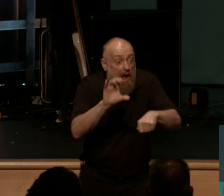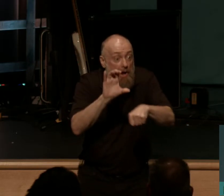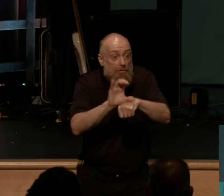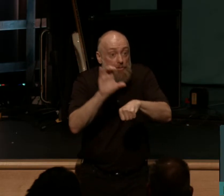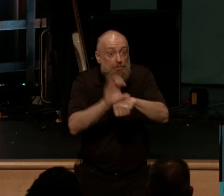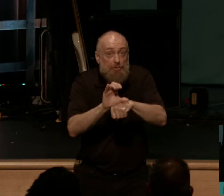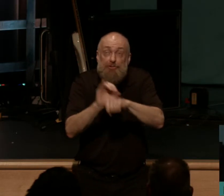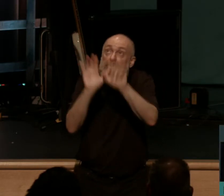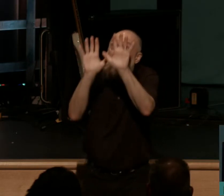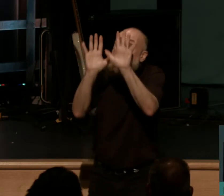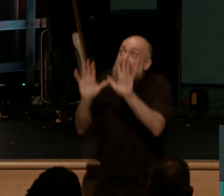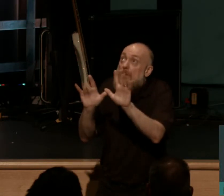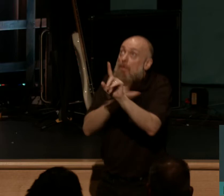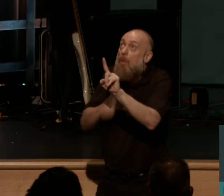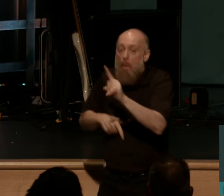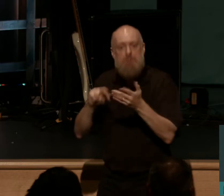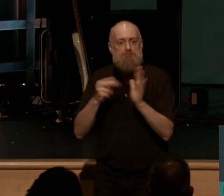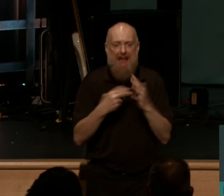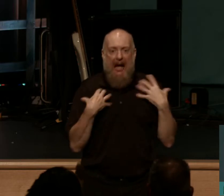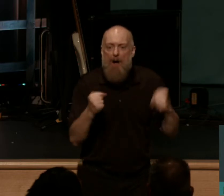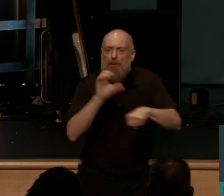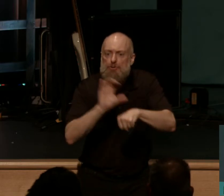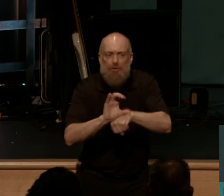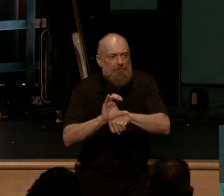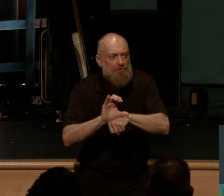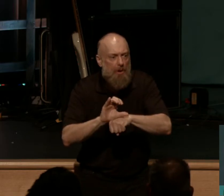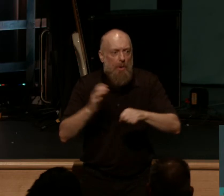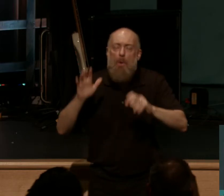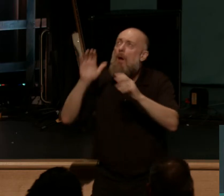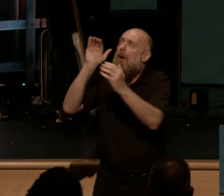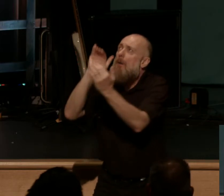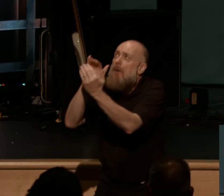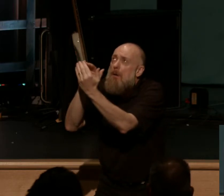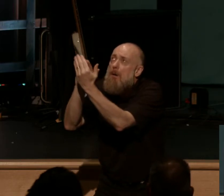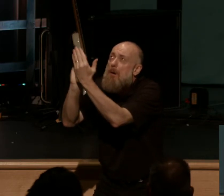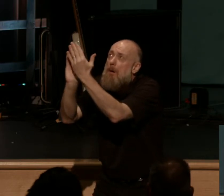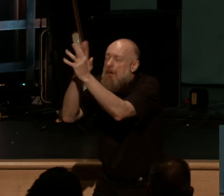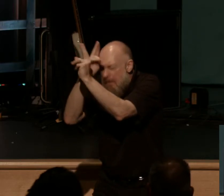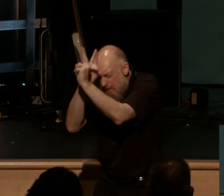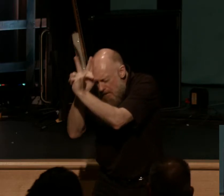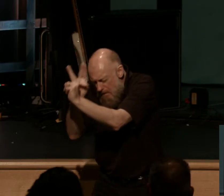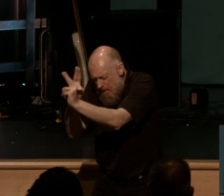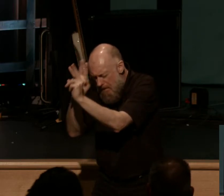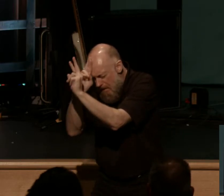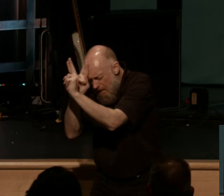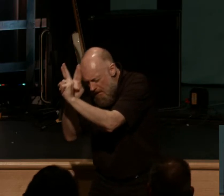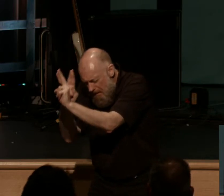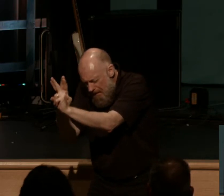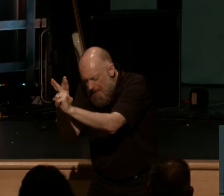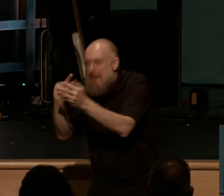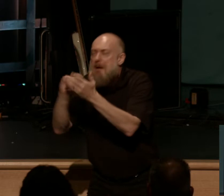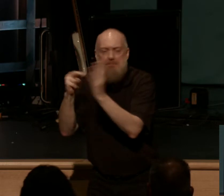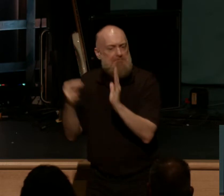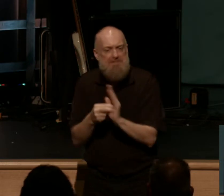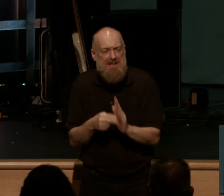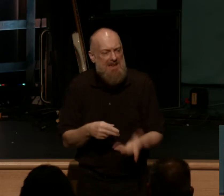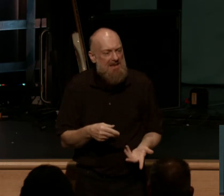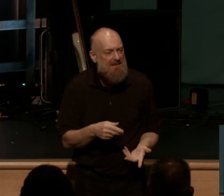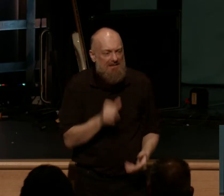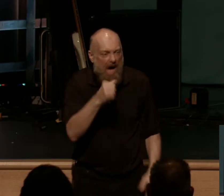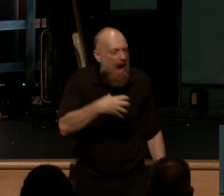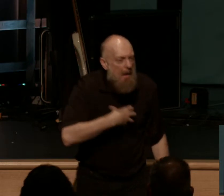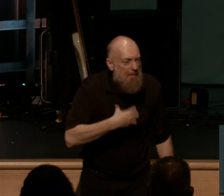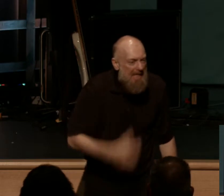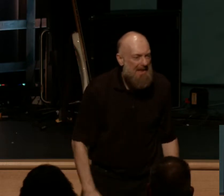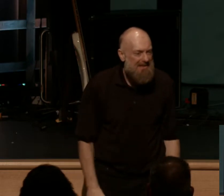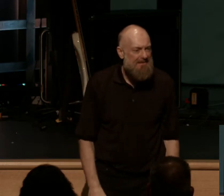the fear of the Lord and the presence of God therein. Oh, when the church is filled with awe, is a church that will not be complaining, but a